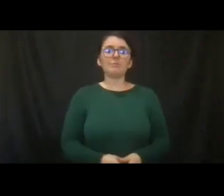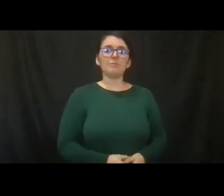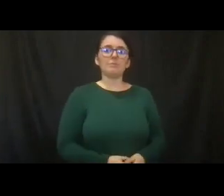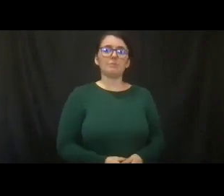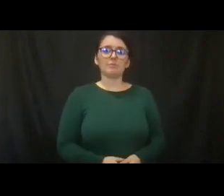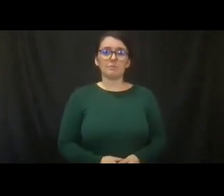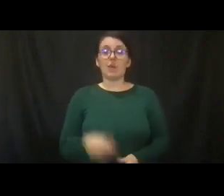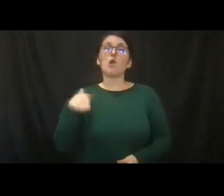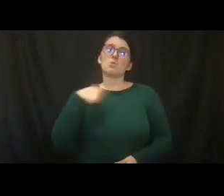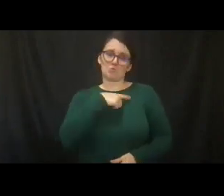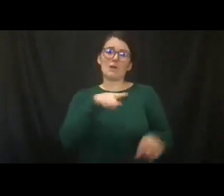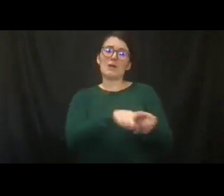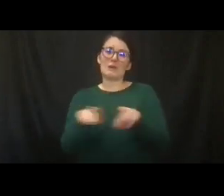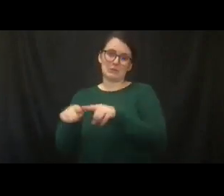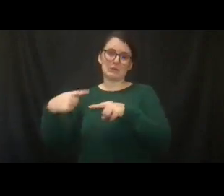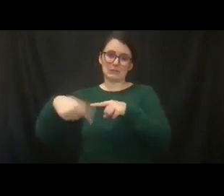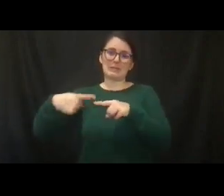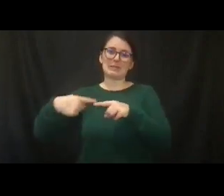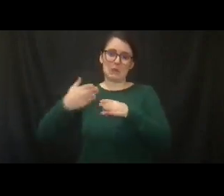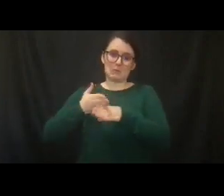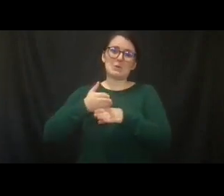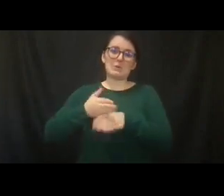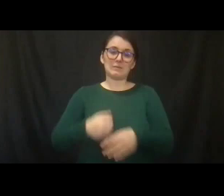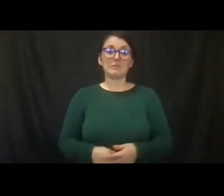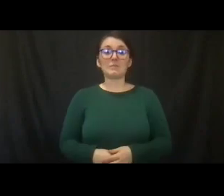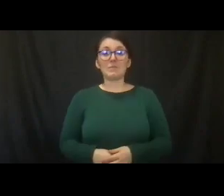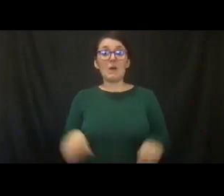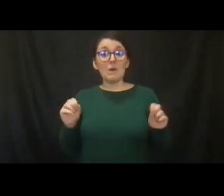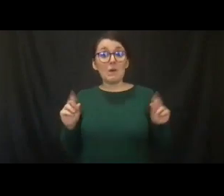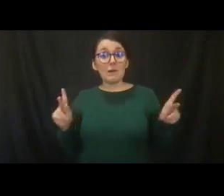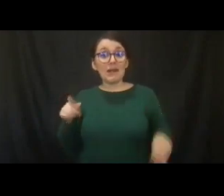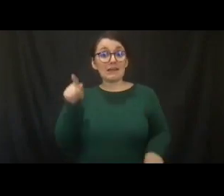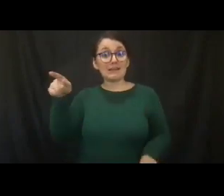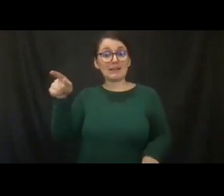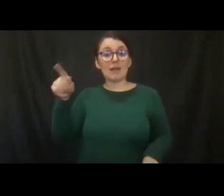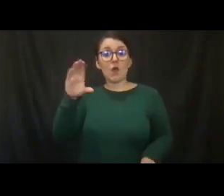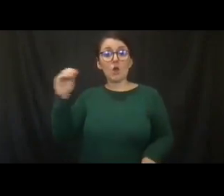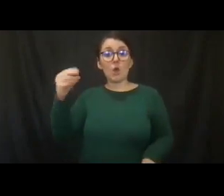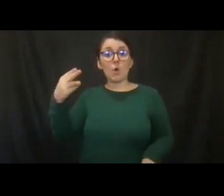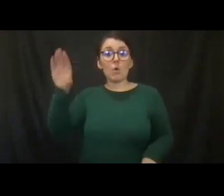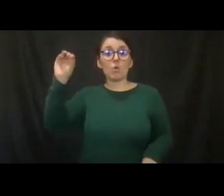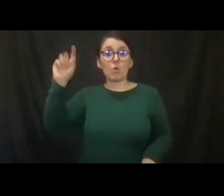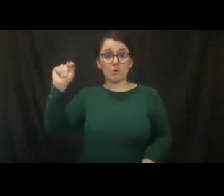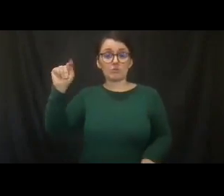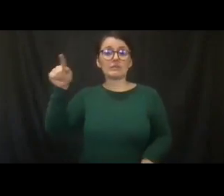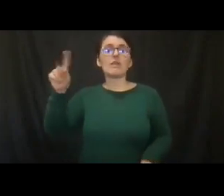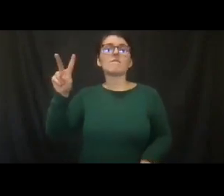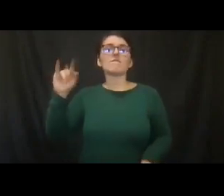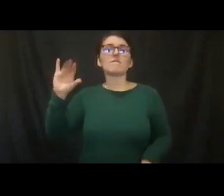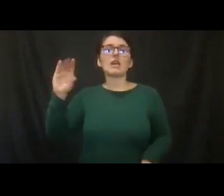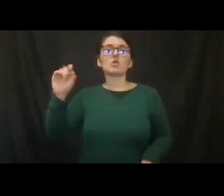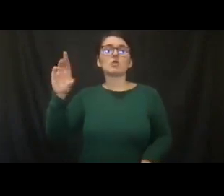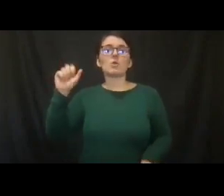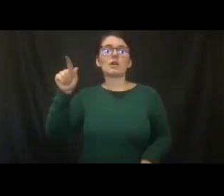wood is, yes. that's my most Okay, favorite Miss one. Victoria, do you have some questions out there? Let's remember before